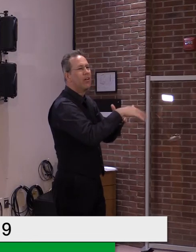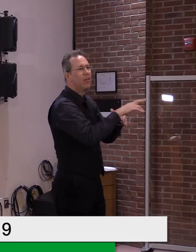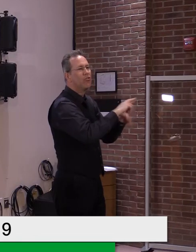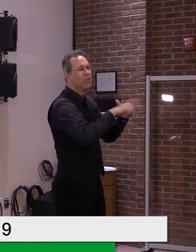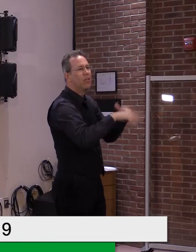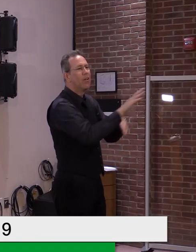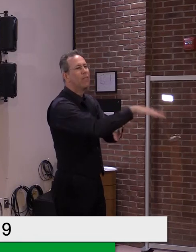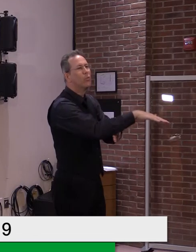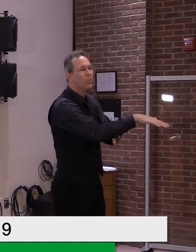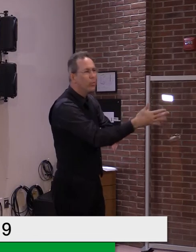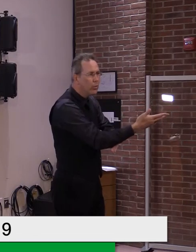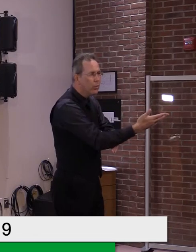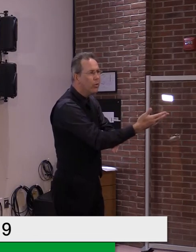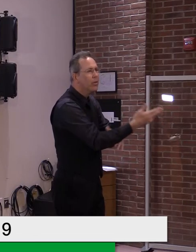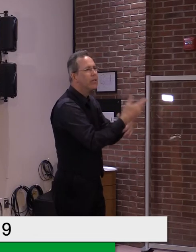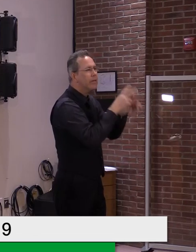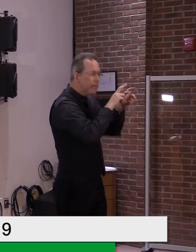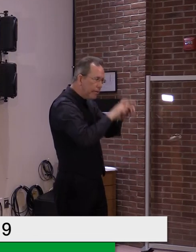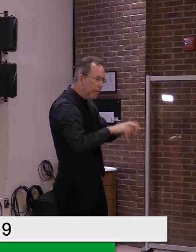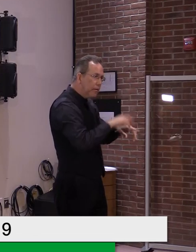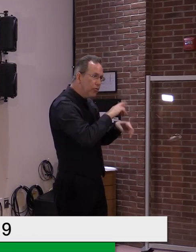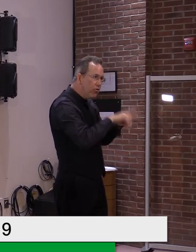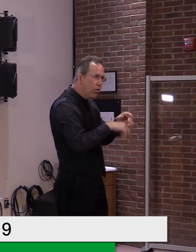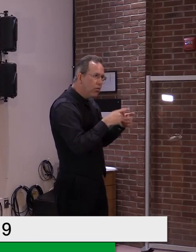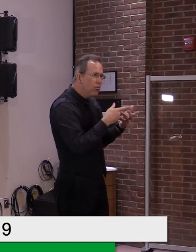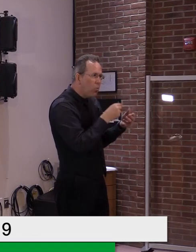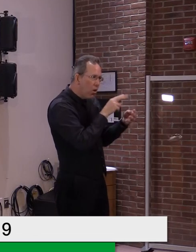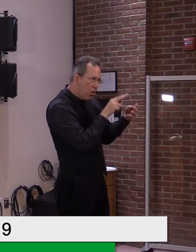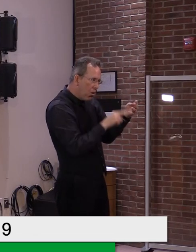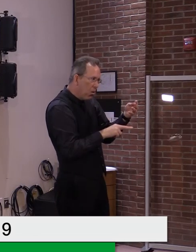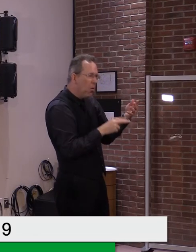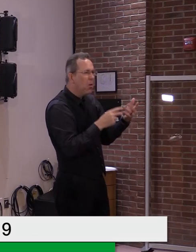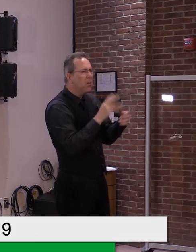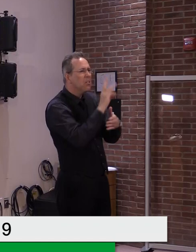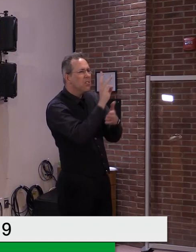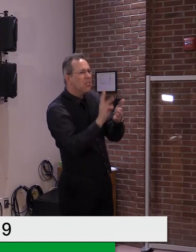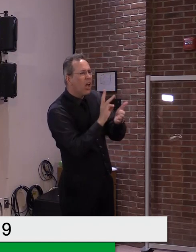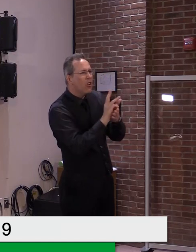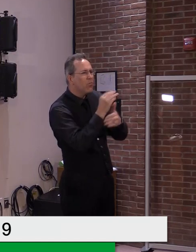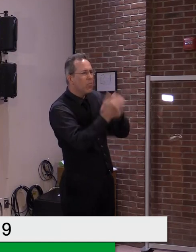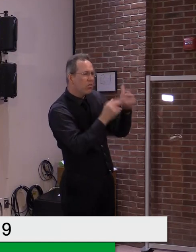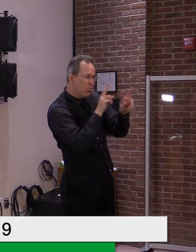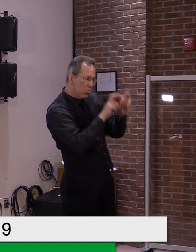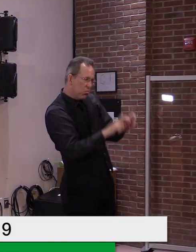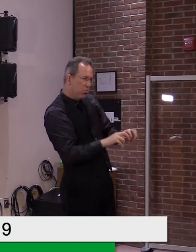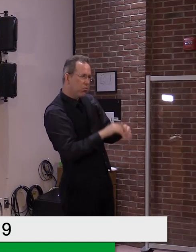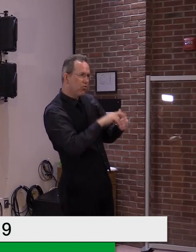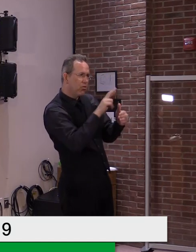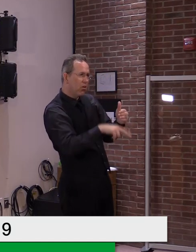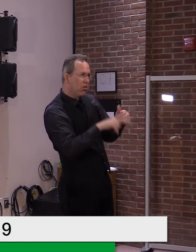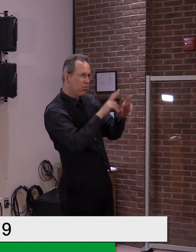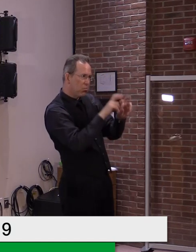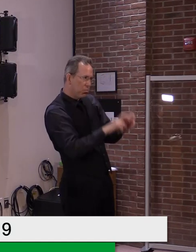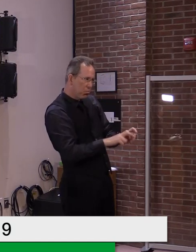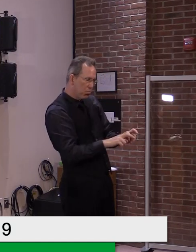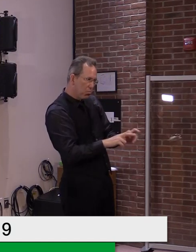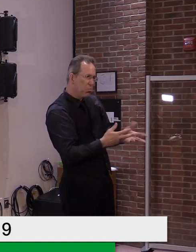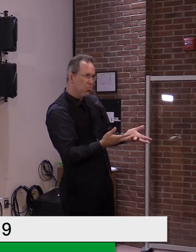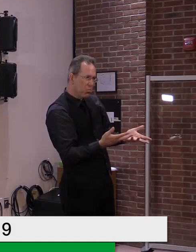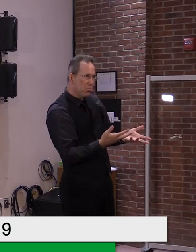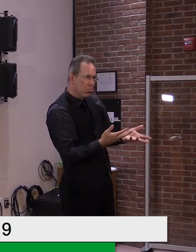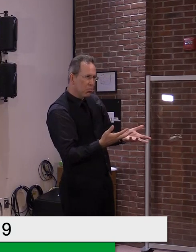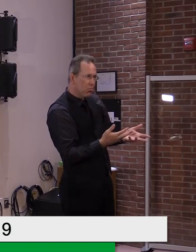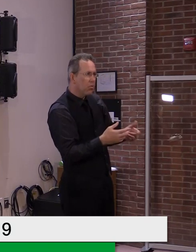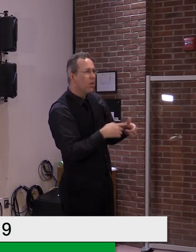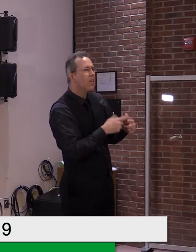That takes maybe another 6 hours or so, 3 to 6 hours. And that's just the